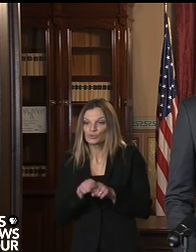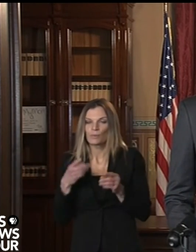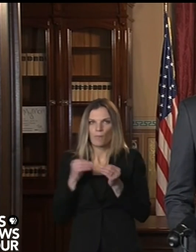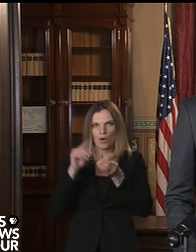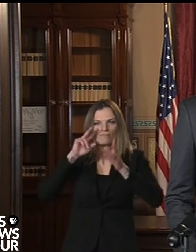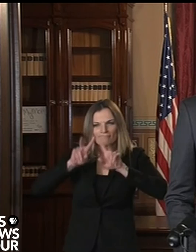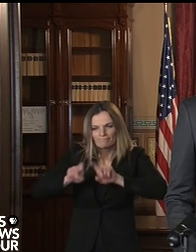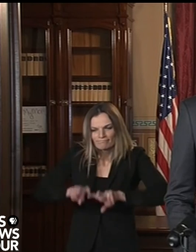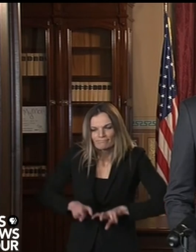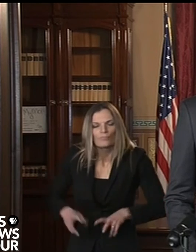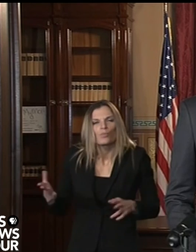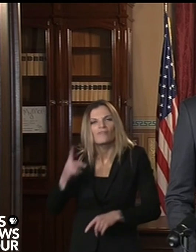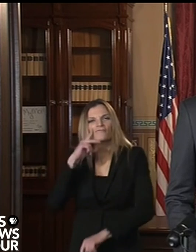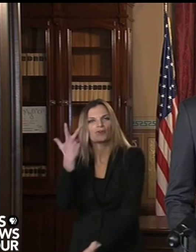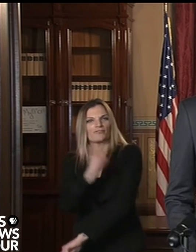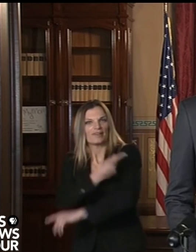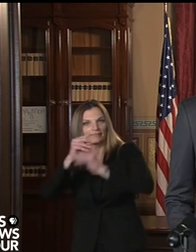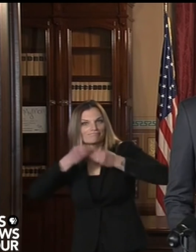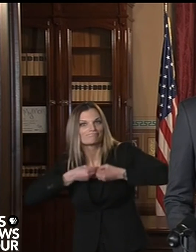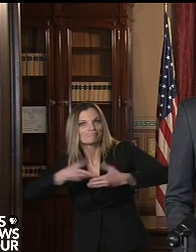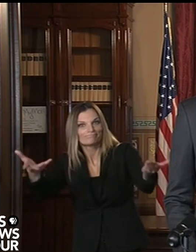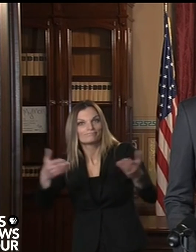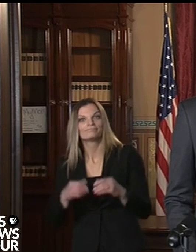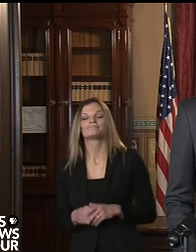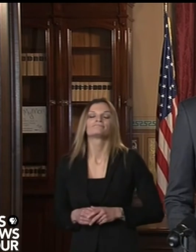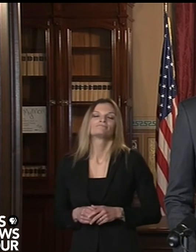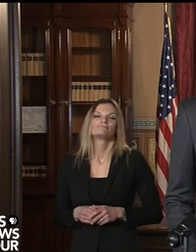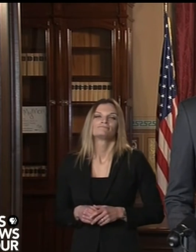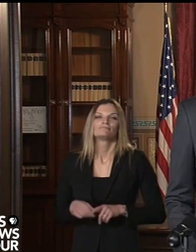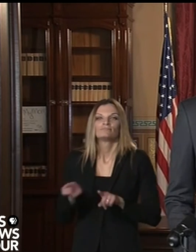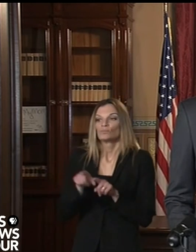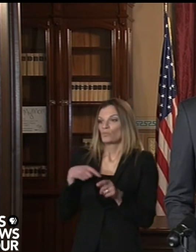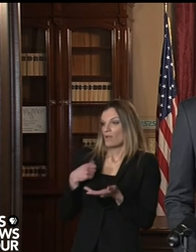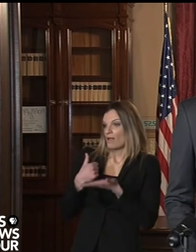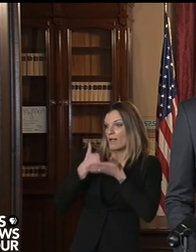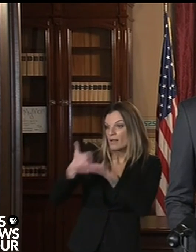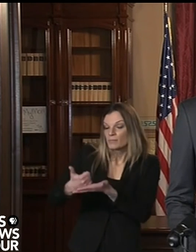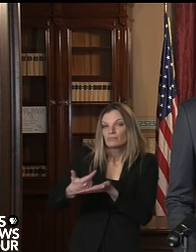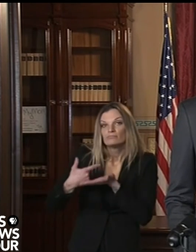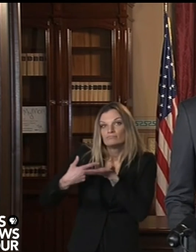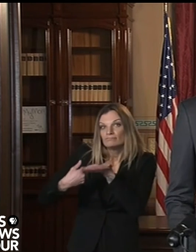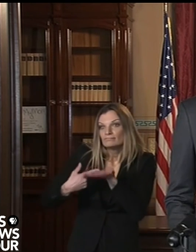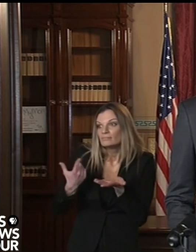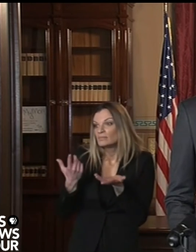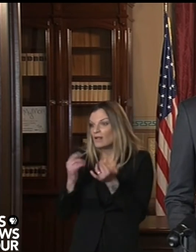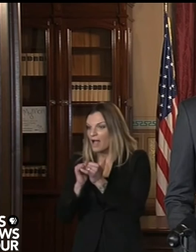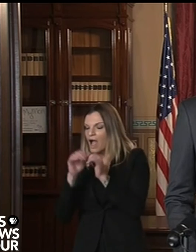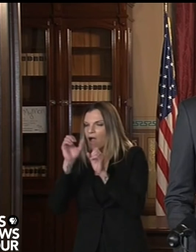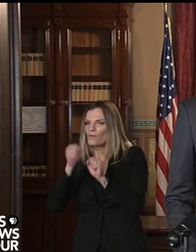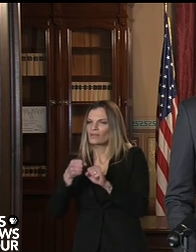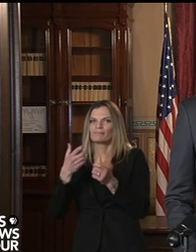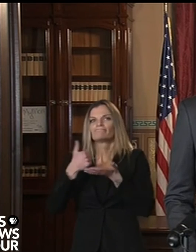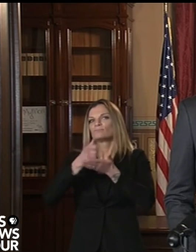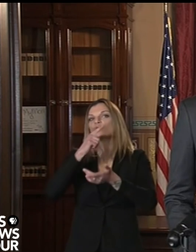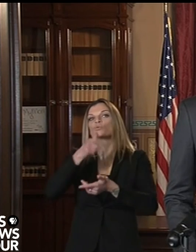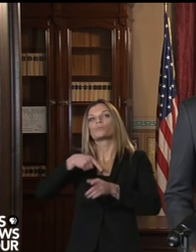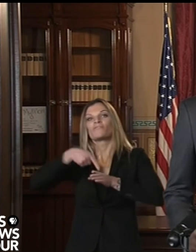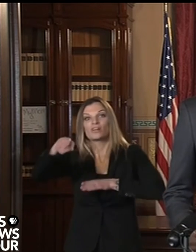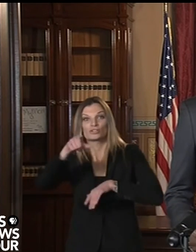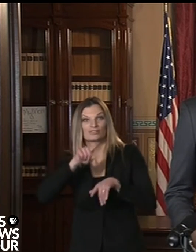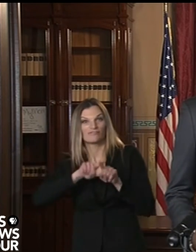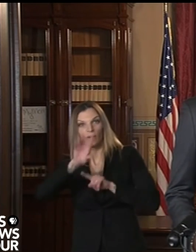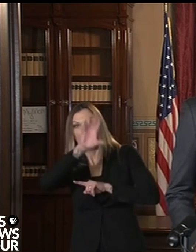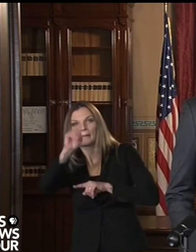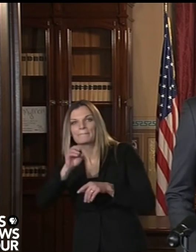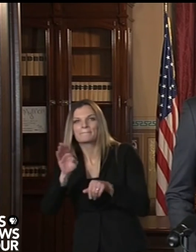And we've also sent guidance to health professionals on how and what they can do to avoid implicit bias. Now, while